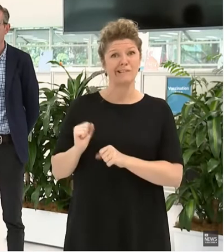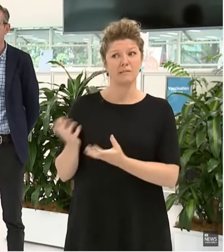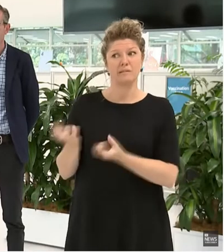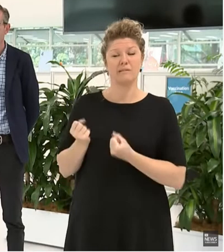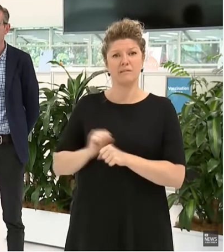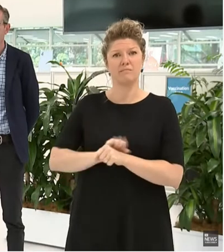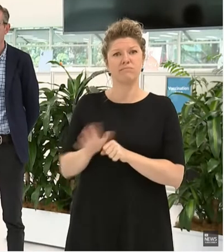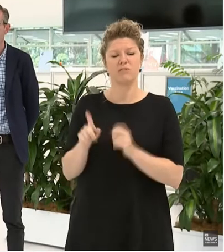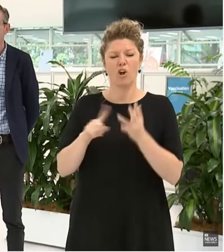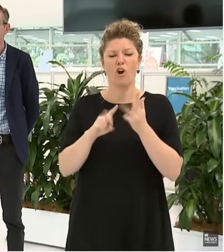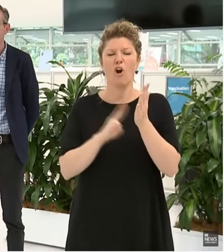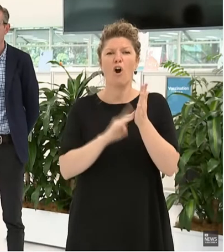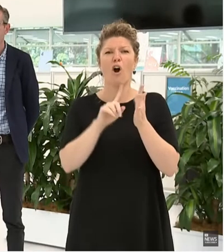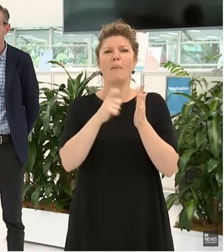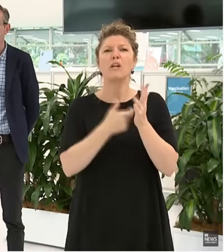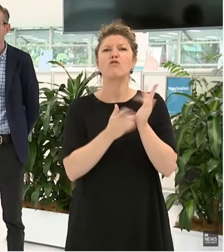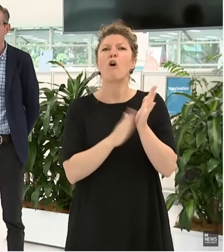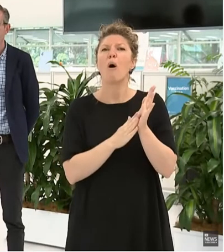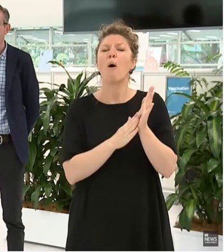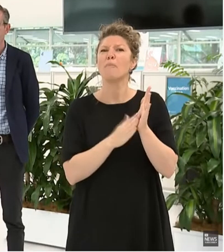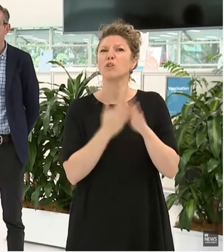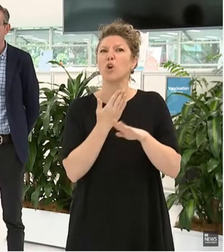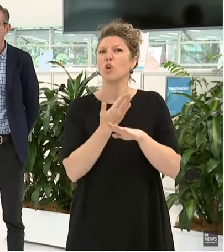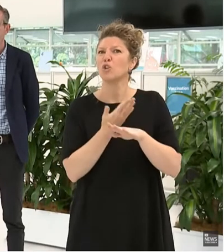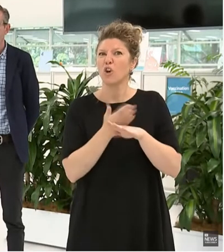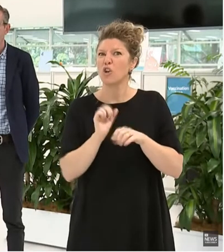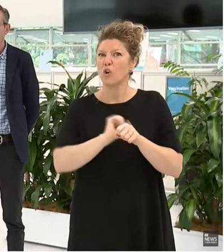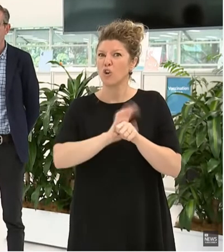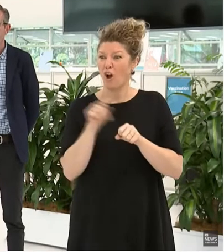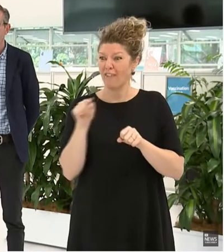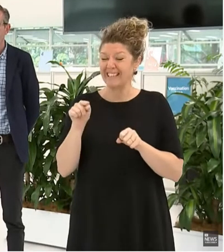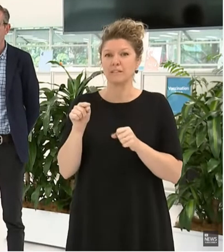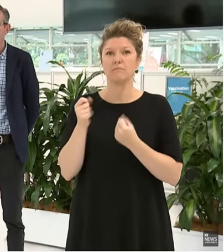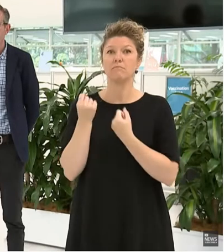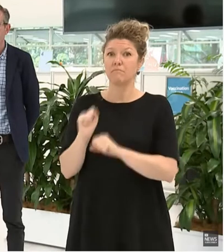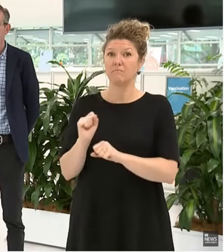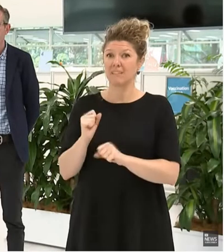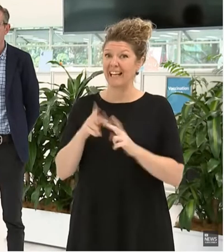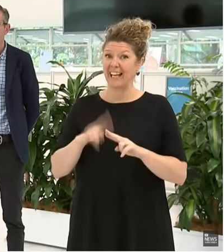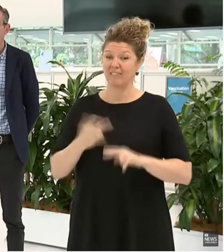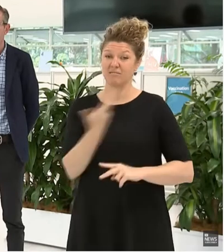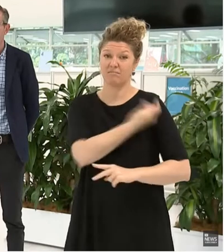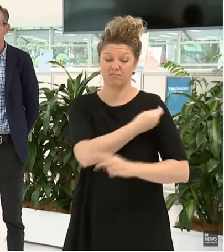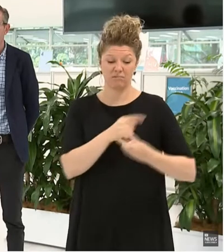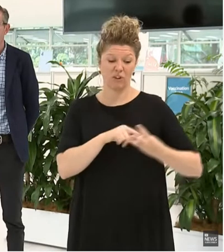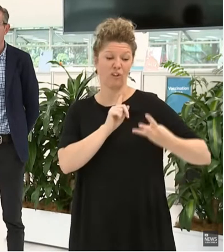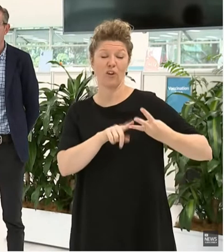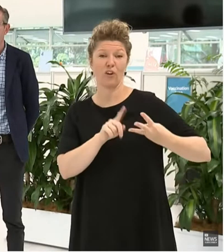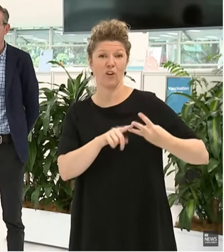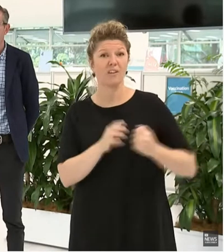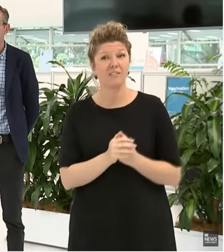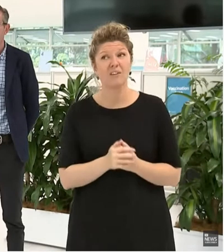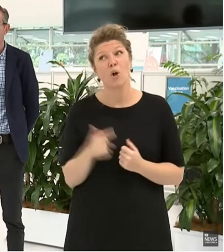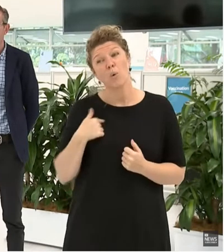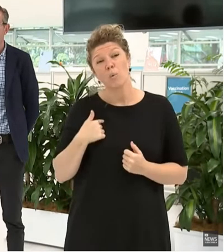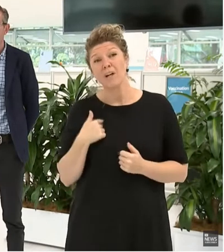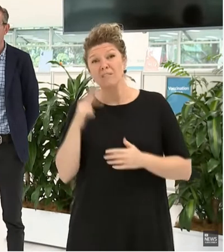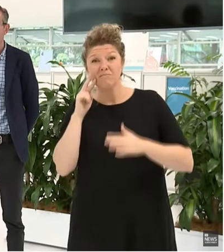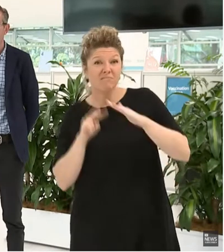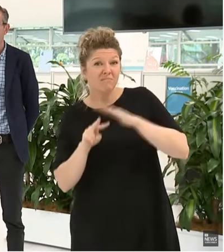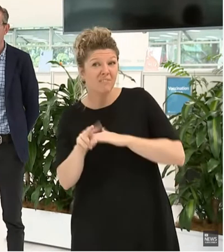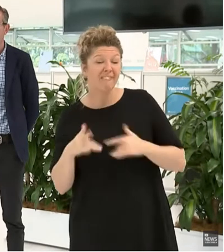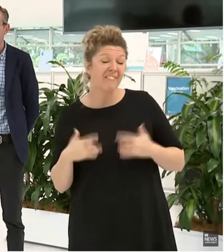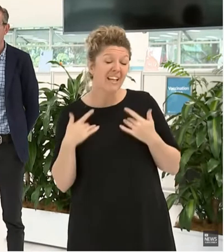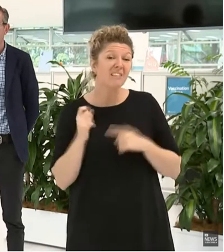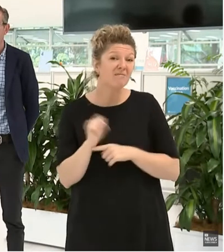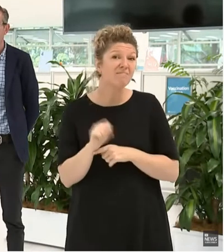coronavirus. Bottom line here is that we would expect that pretty well everybody in New South Wales at